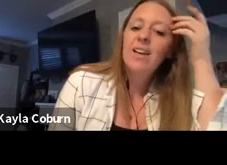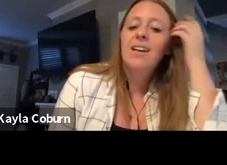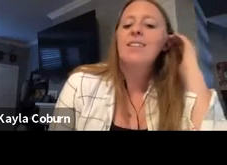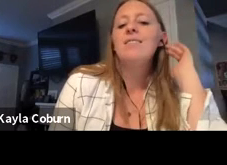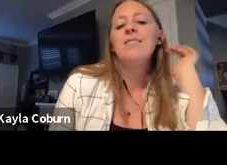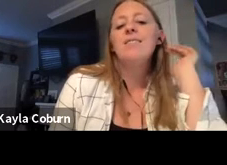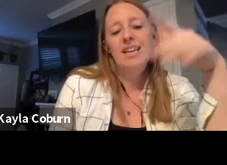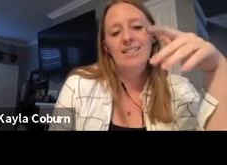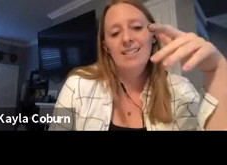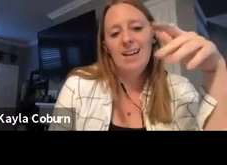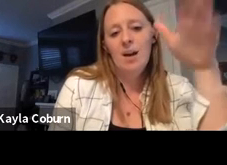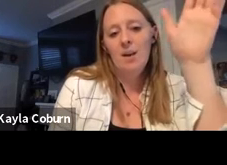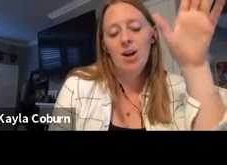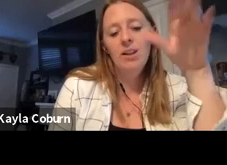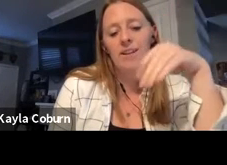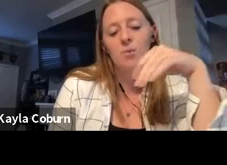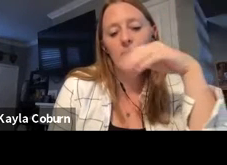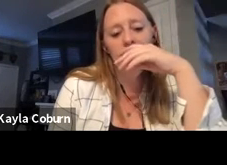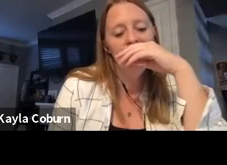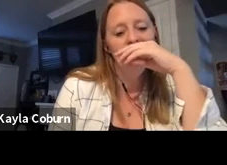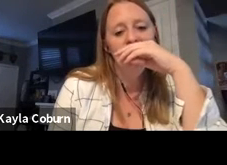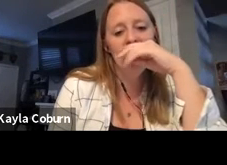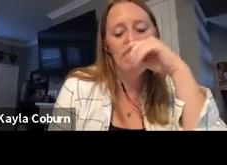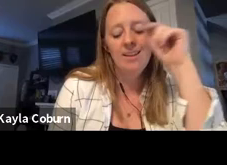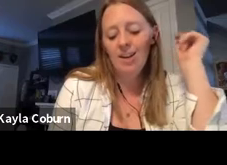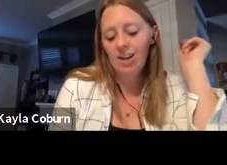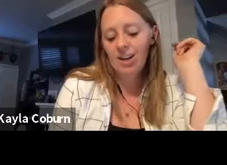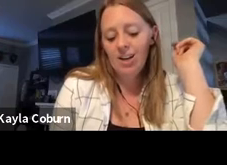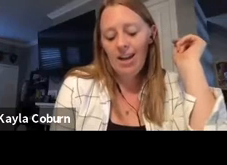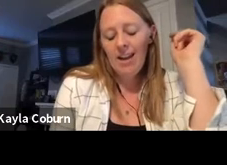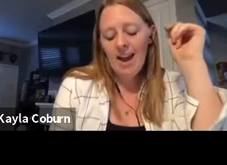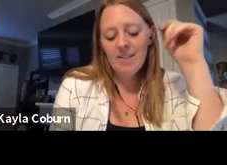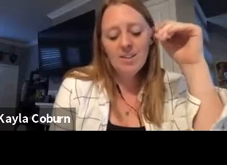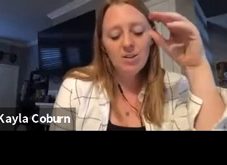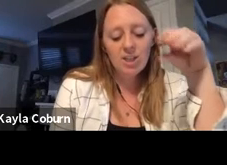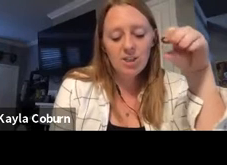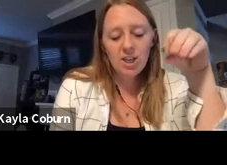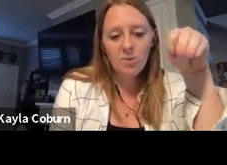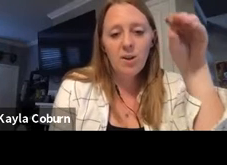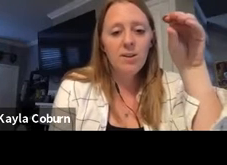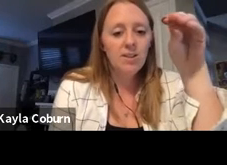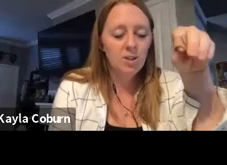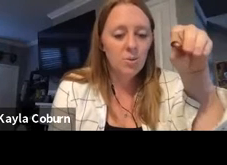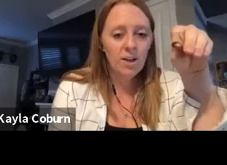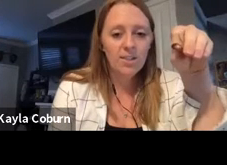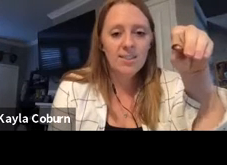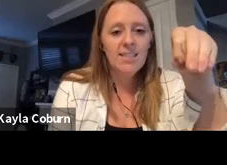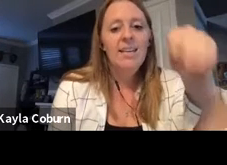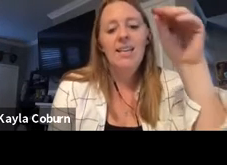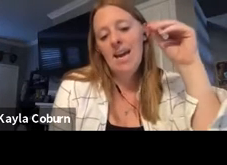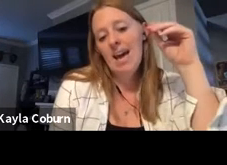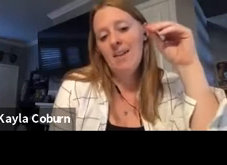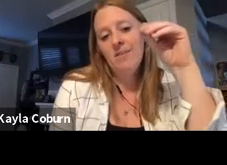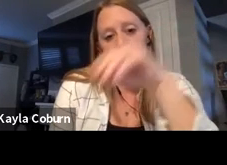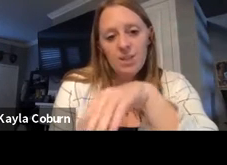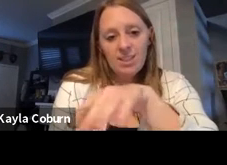of the links. And all of these websites, they either have a search engine where you can search words.